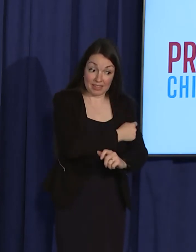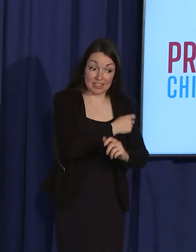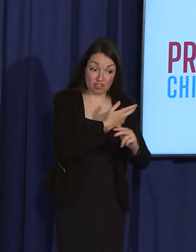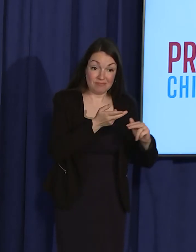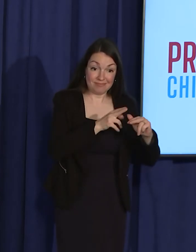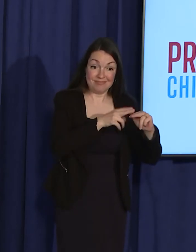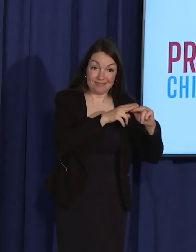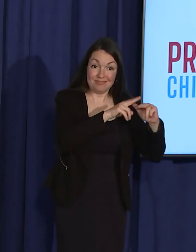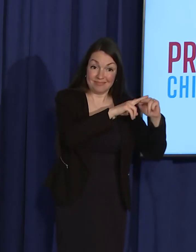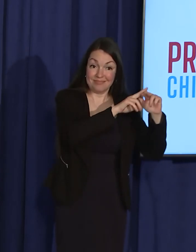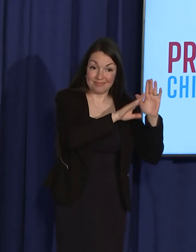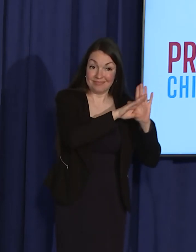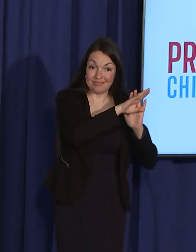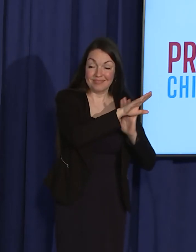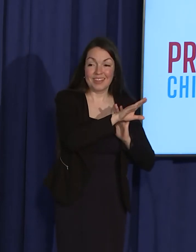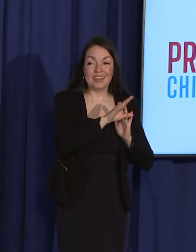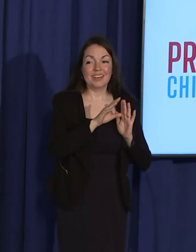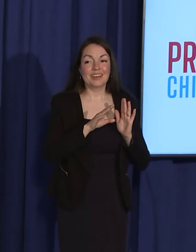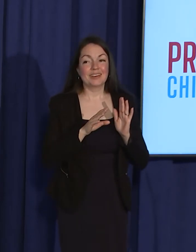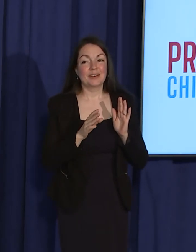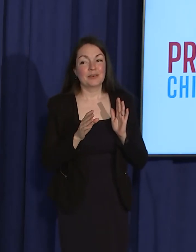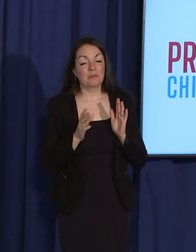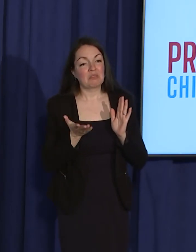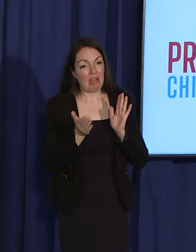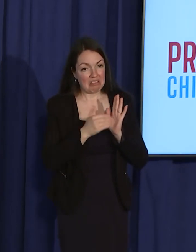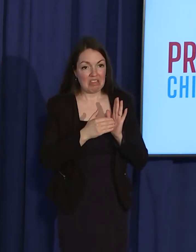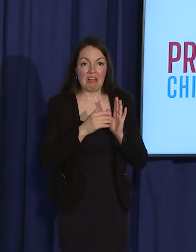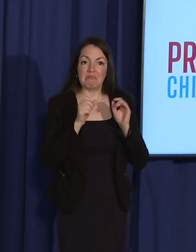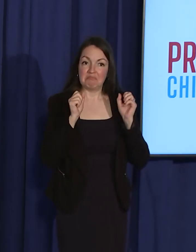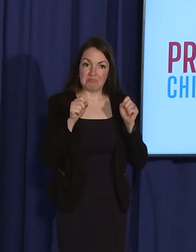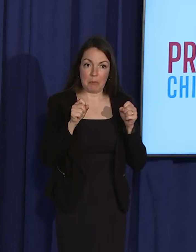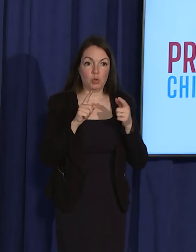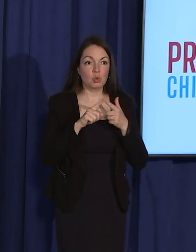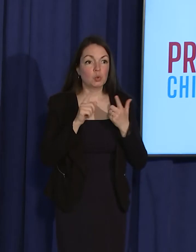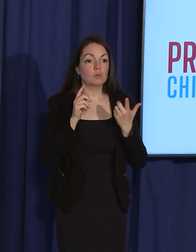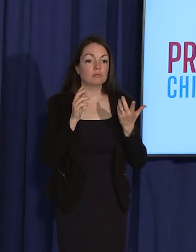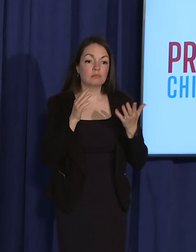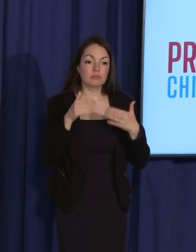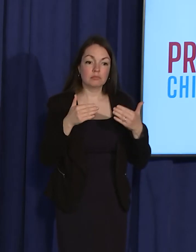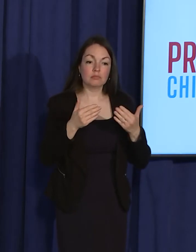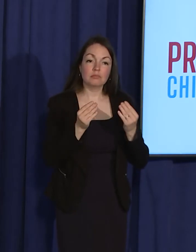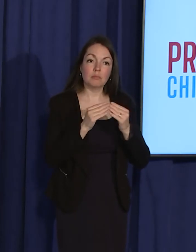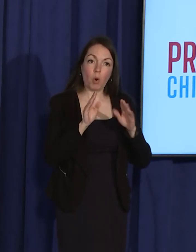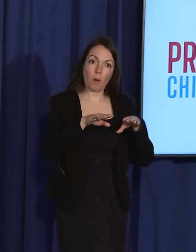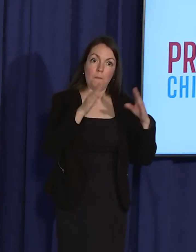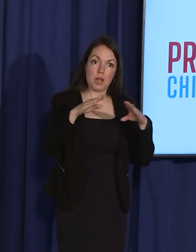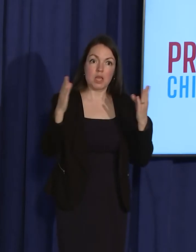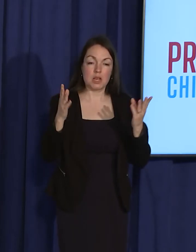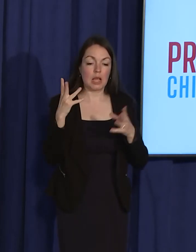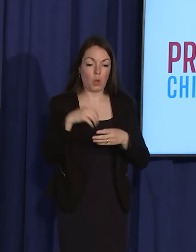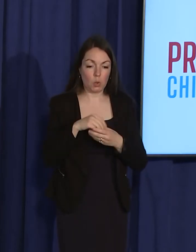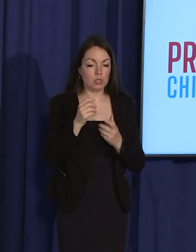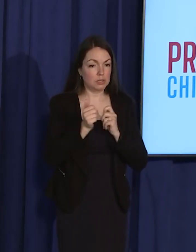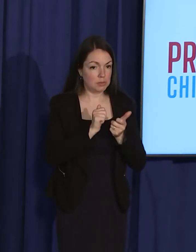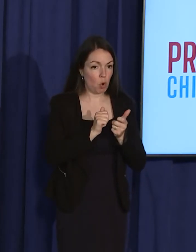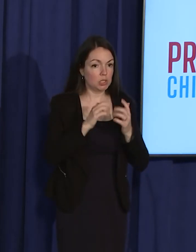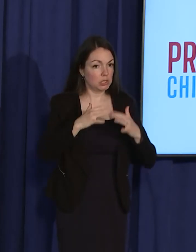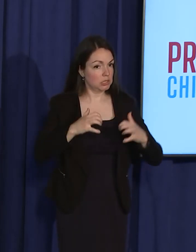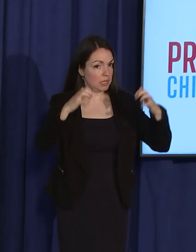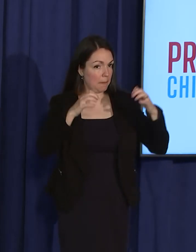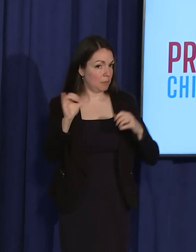up, that we would be moving again in a dial way toward more reopening, including in sports